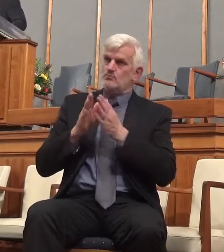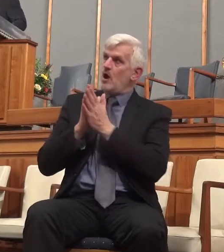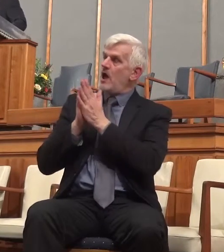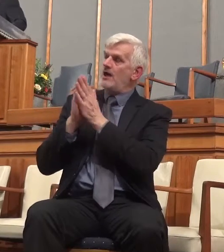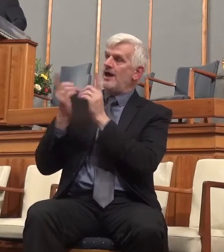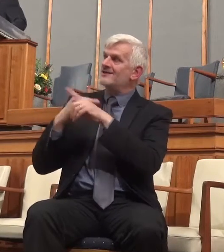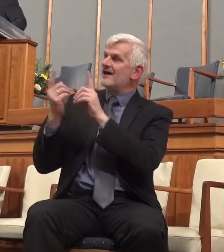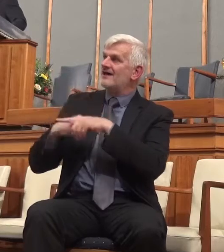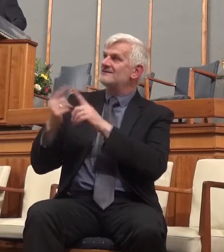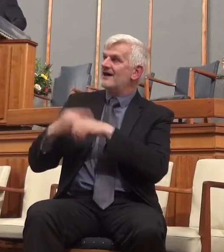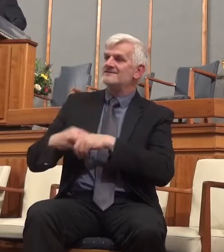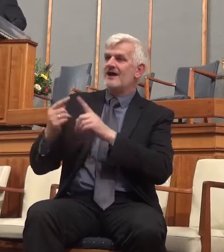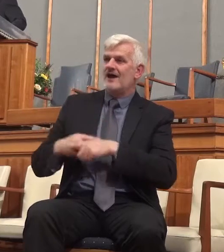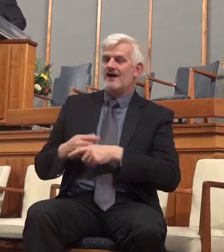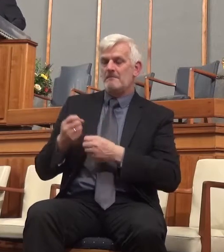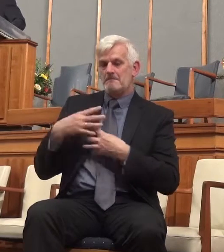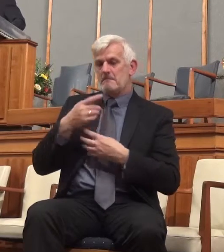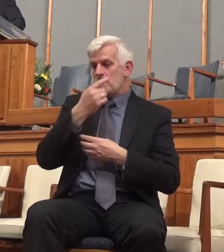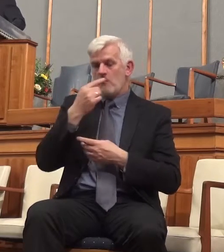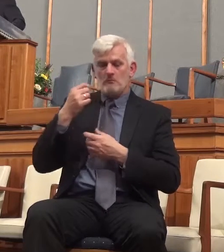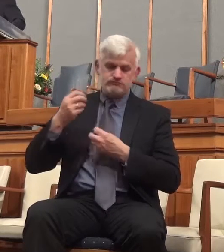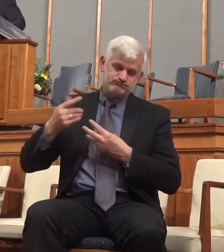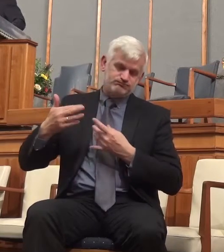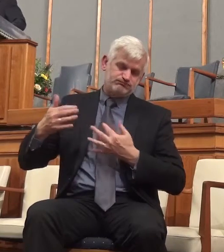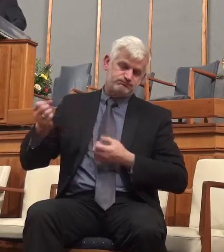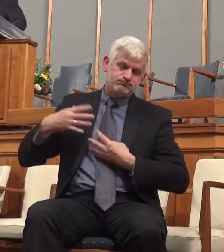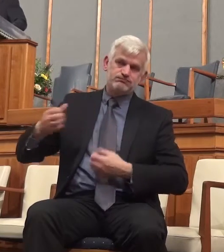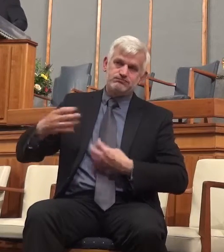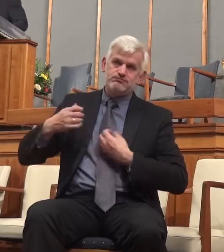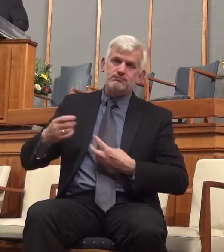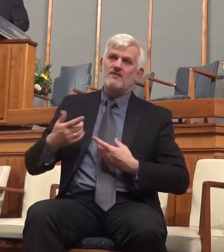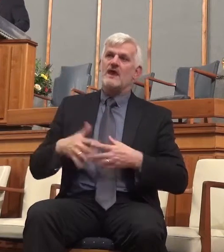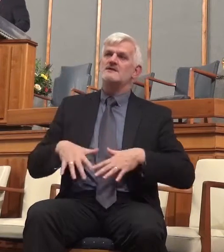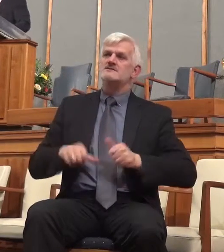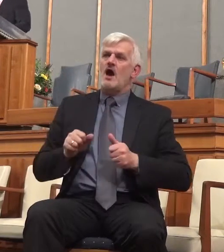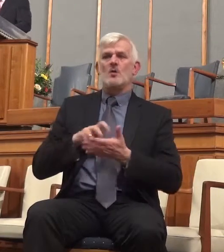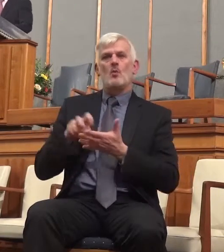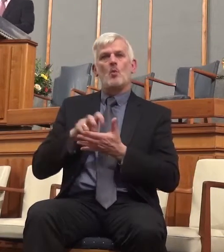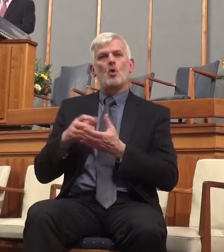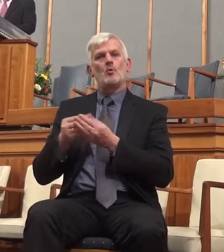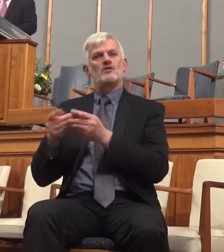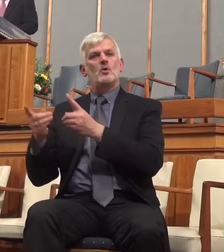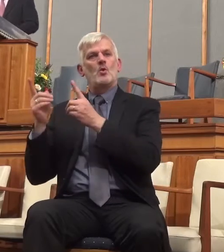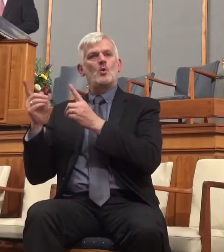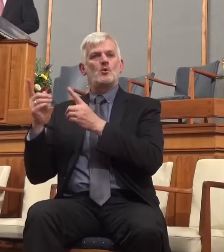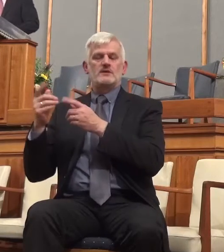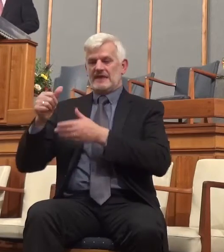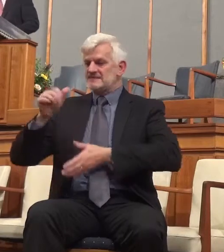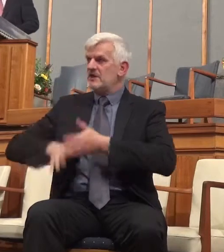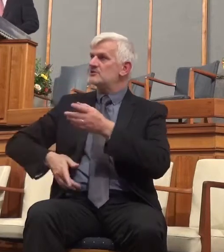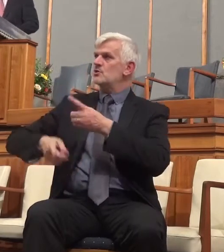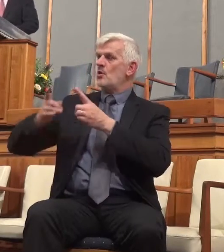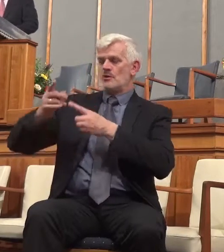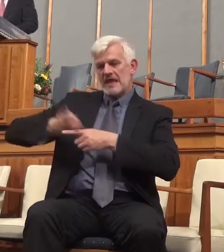begin that walk as a believer in God, proving him over and over again. That is extremely